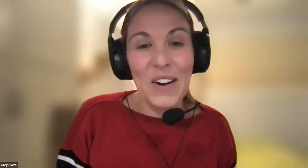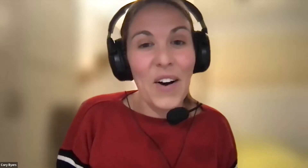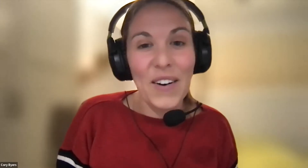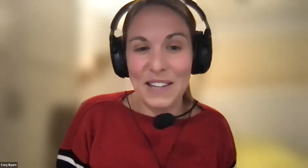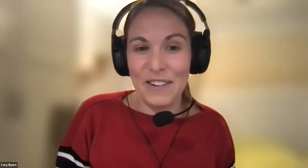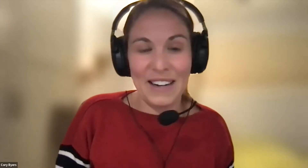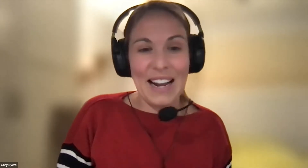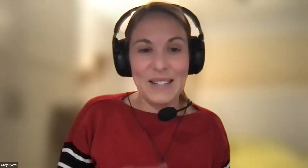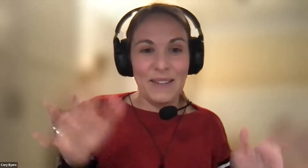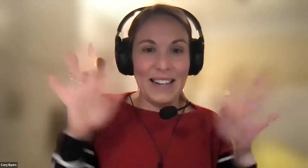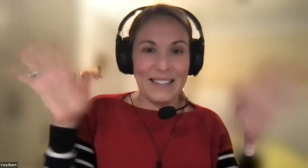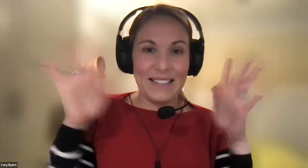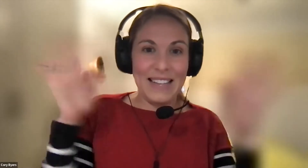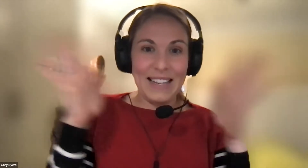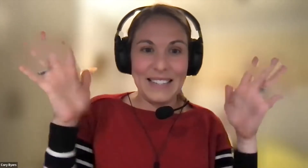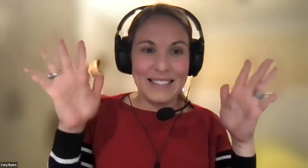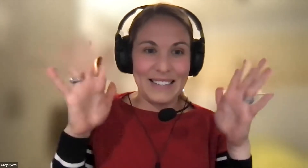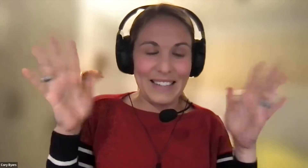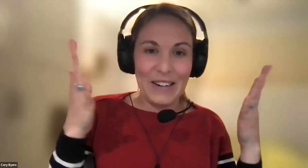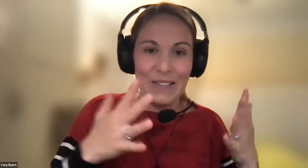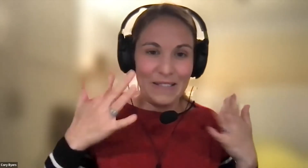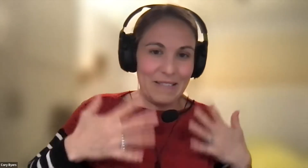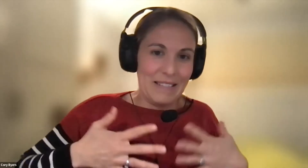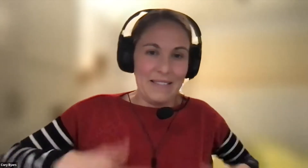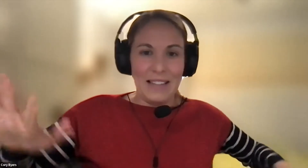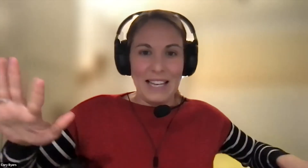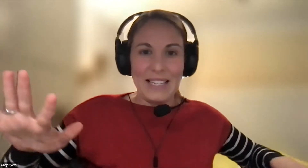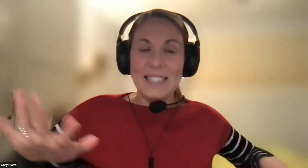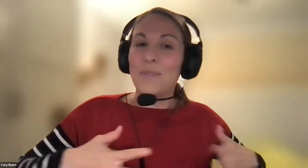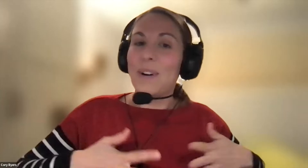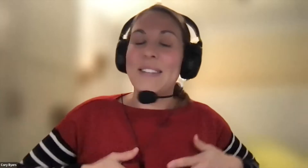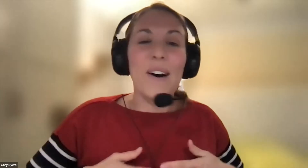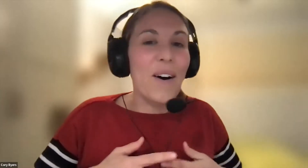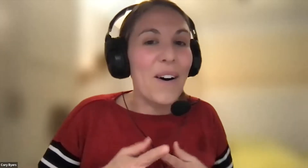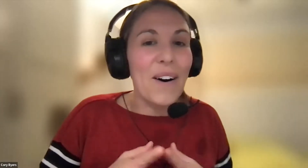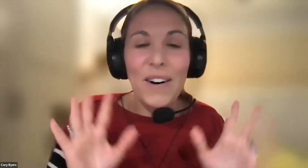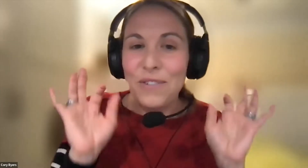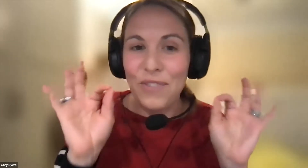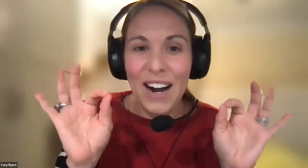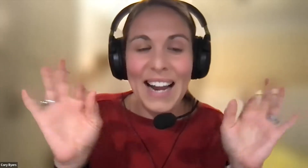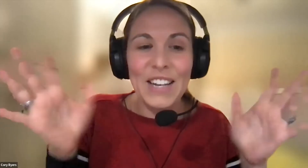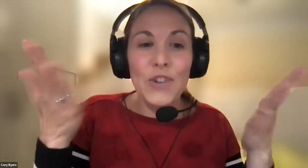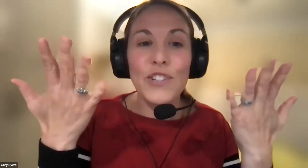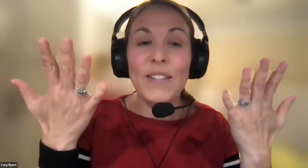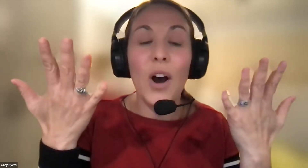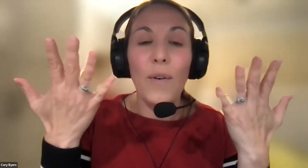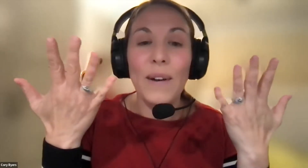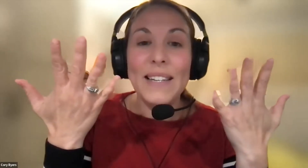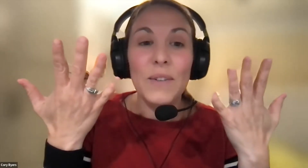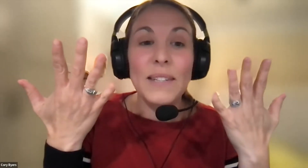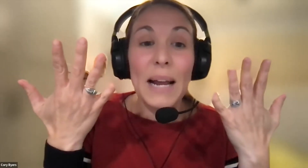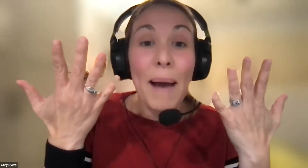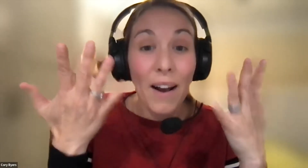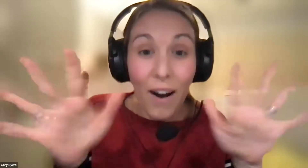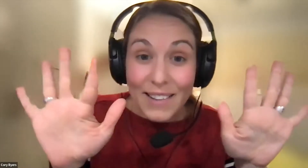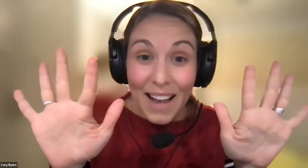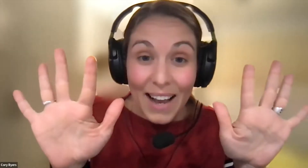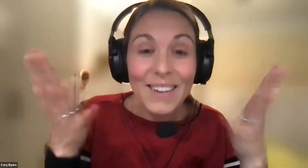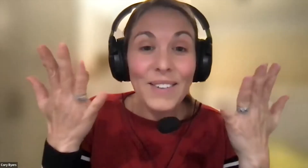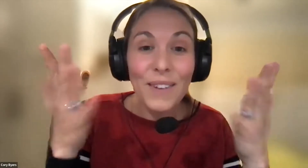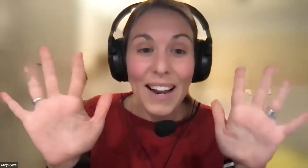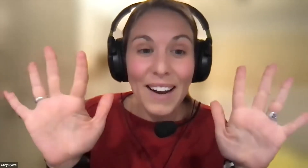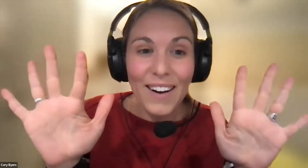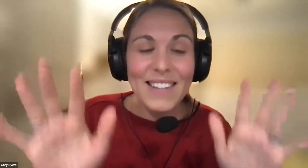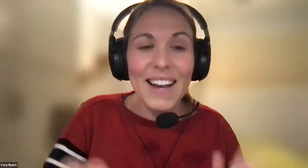done in all different kinds of ways. This, you know, this, it's all fine. You just always sign back all